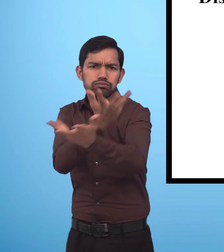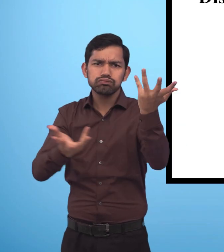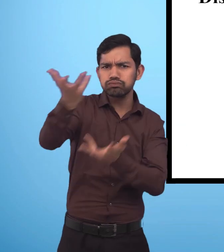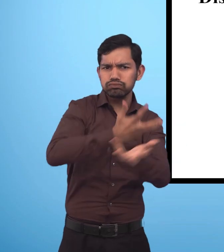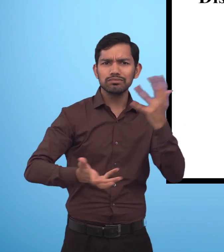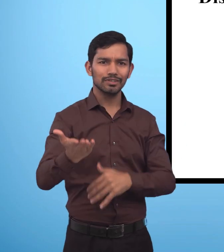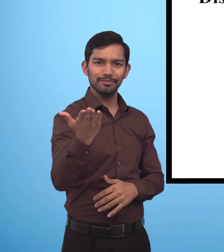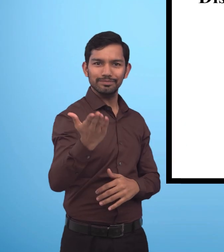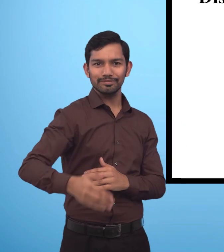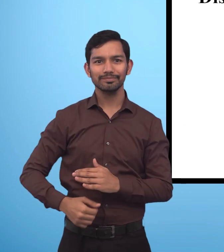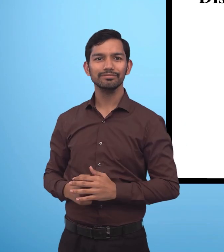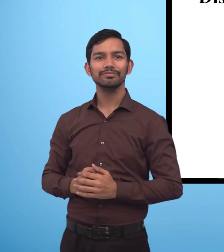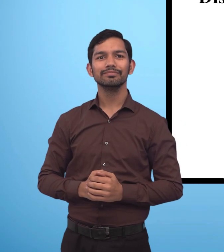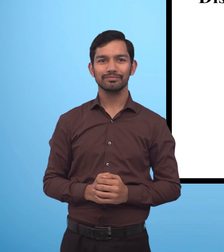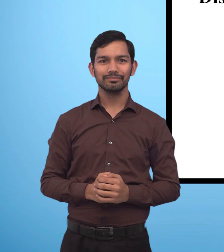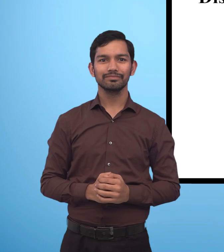Discuss in pairs.